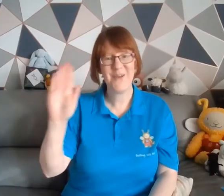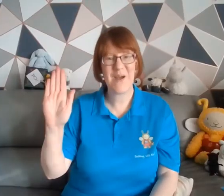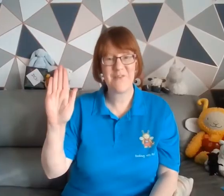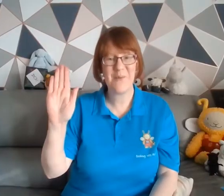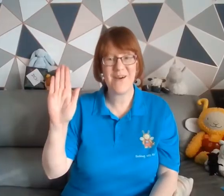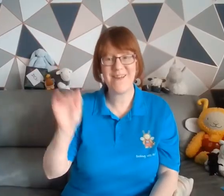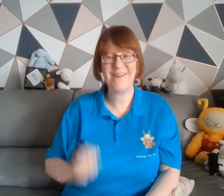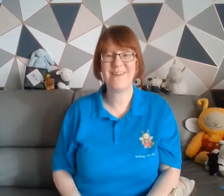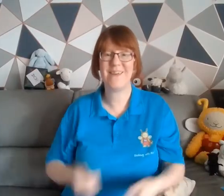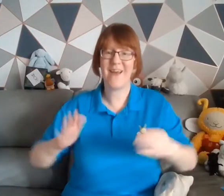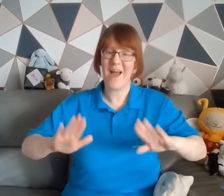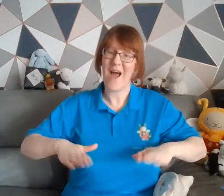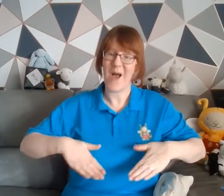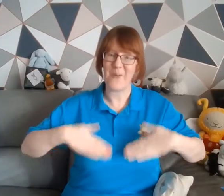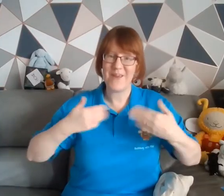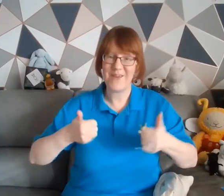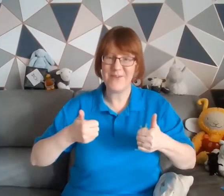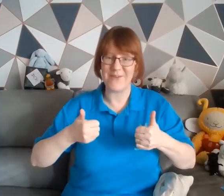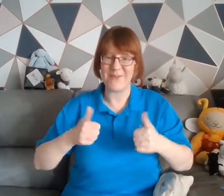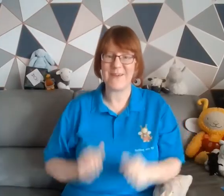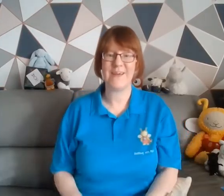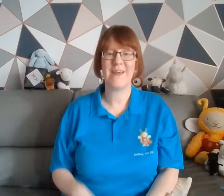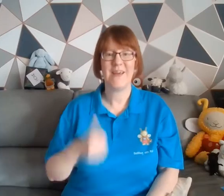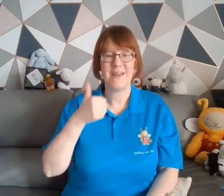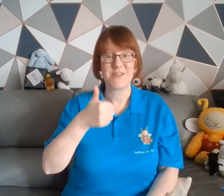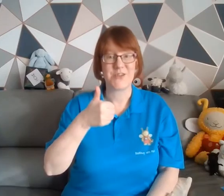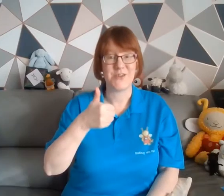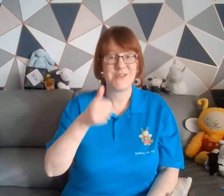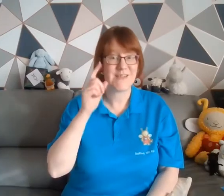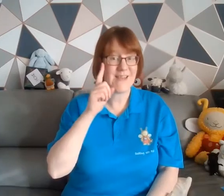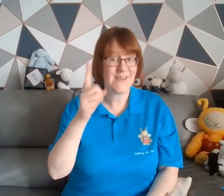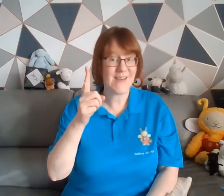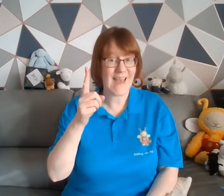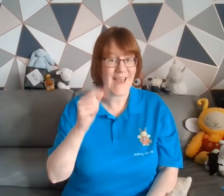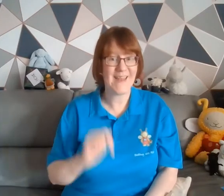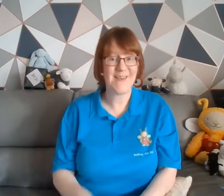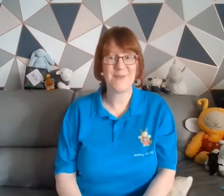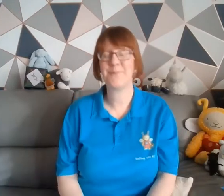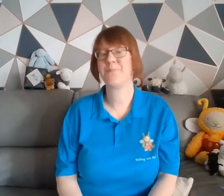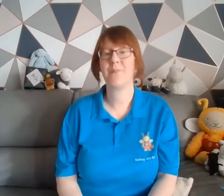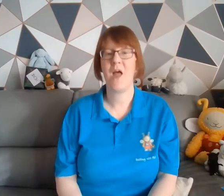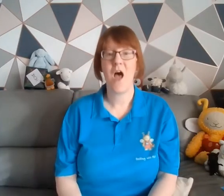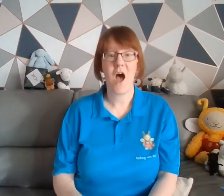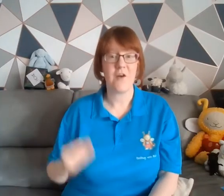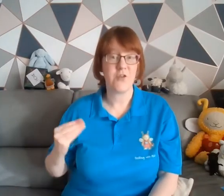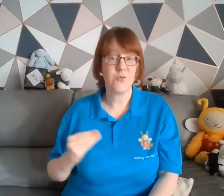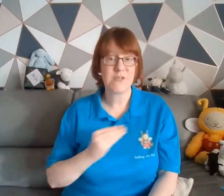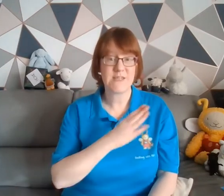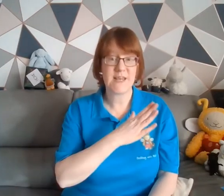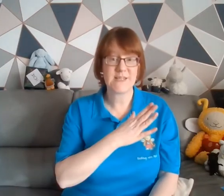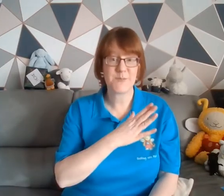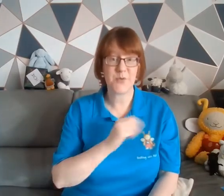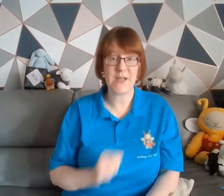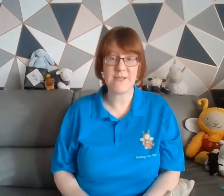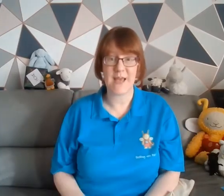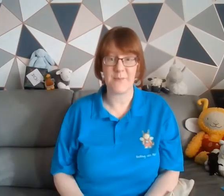Hello everyone, how are you? It's good to see you again. Have you noticed that it's springtime